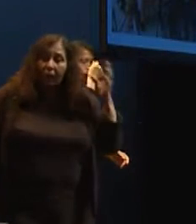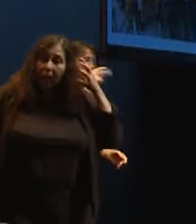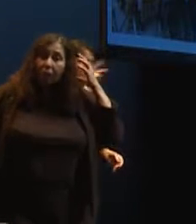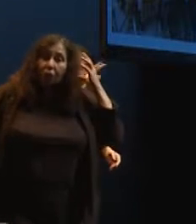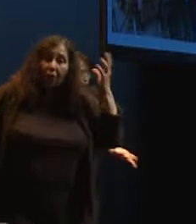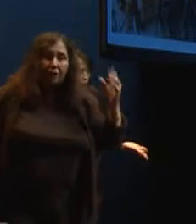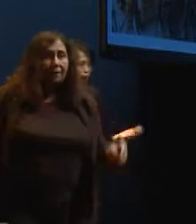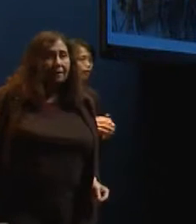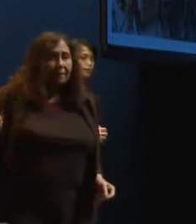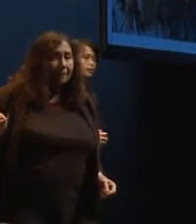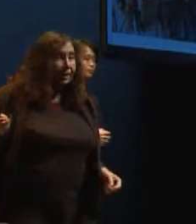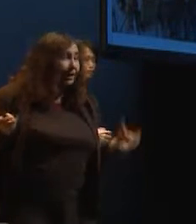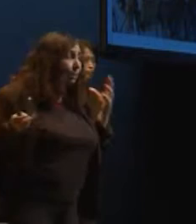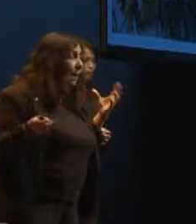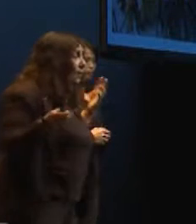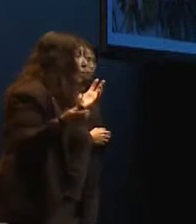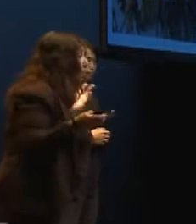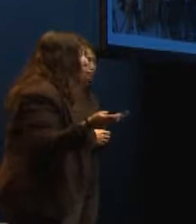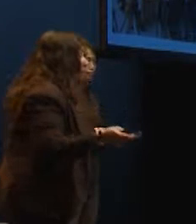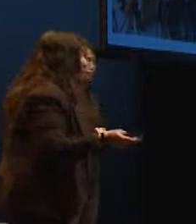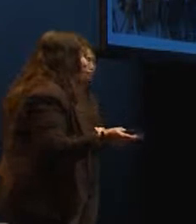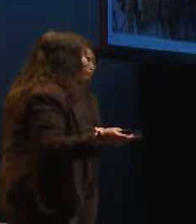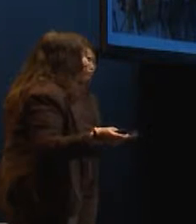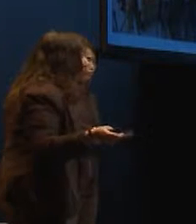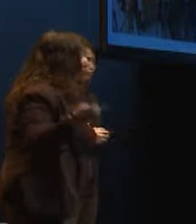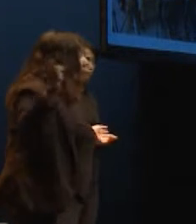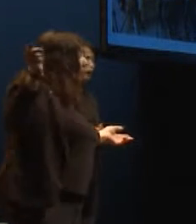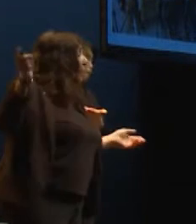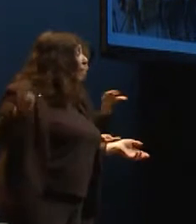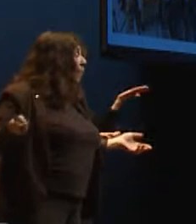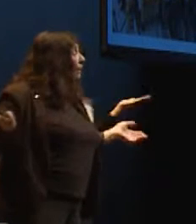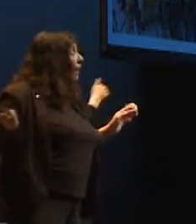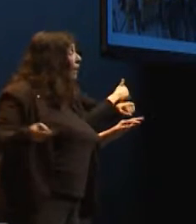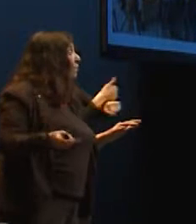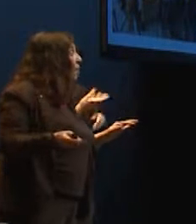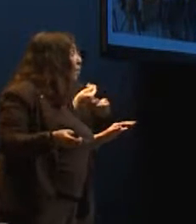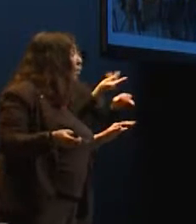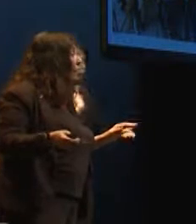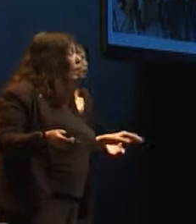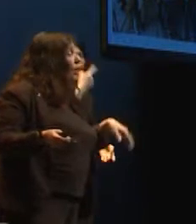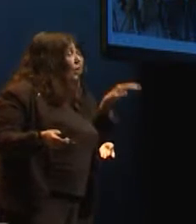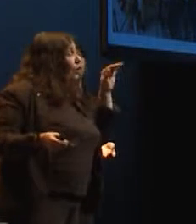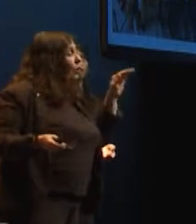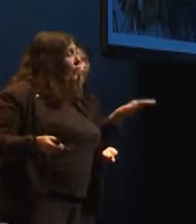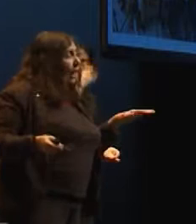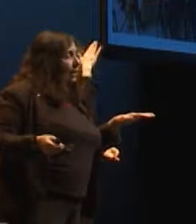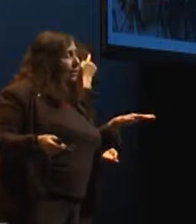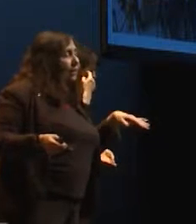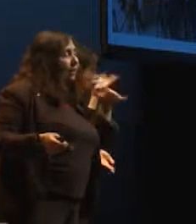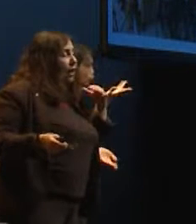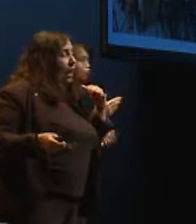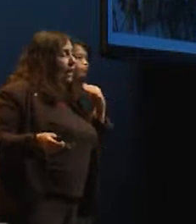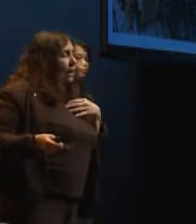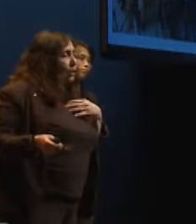to come to consciousness, is a place to come to our senses. And in Kassel, they are meeting to look